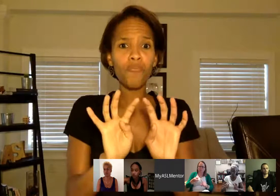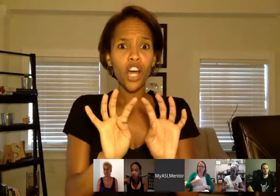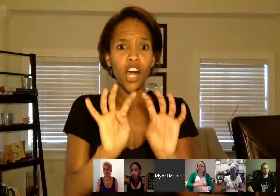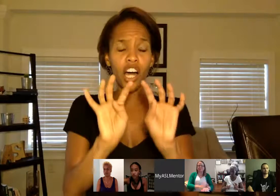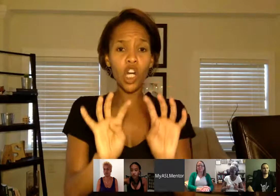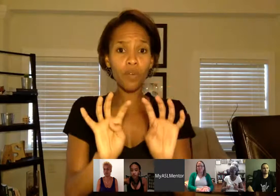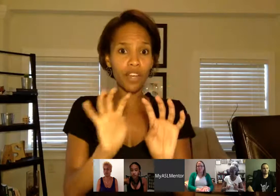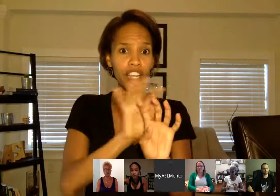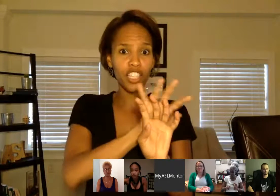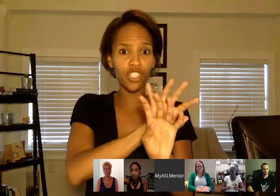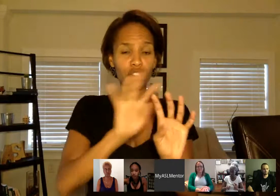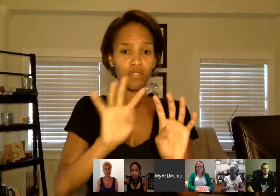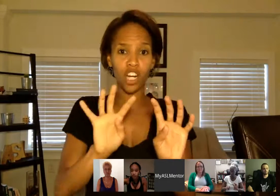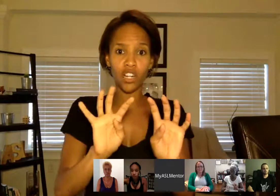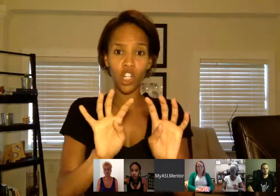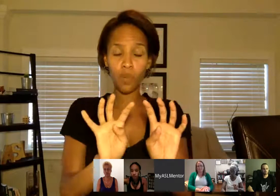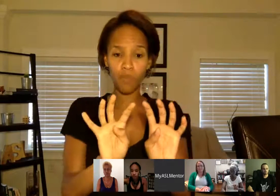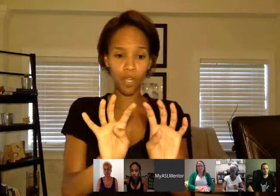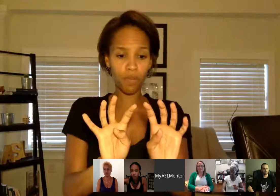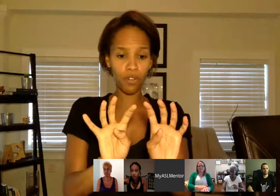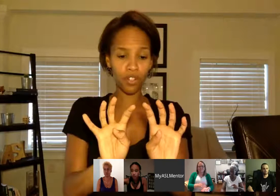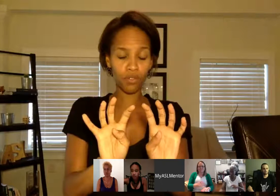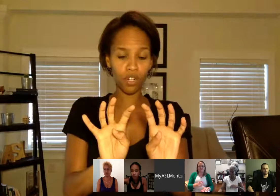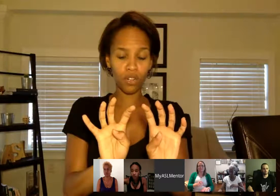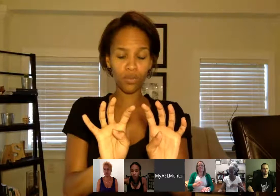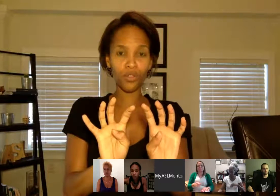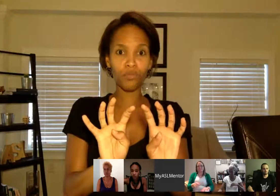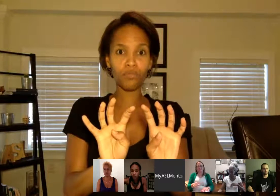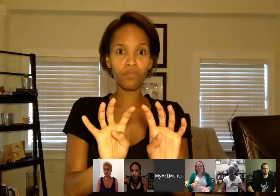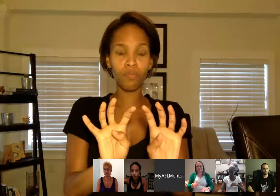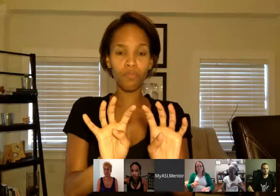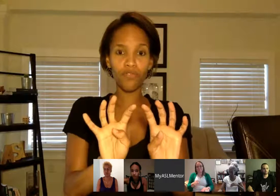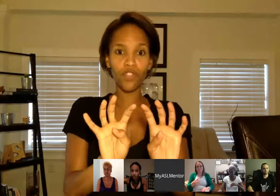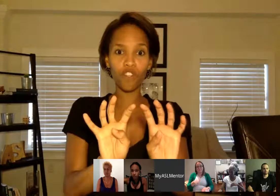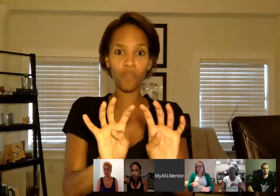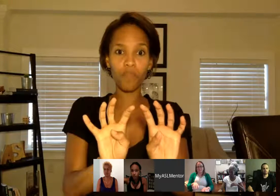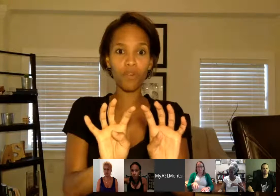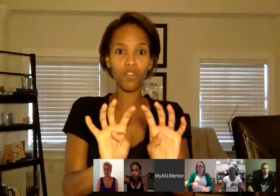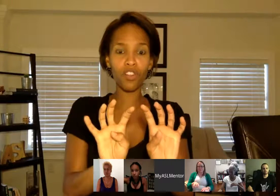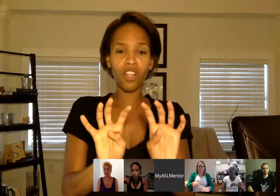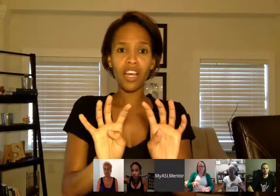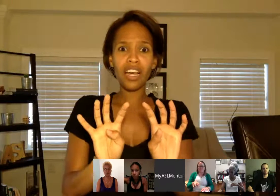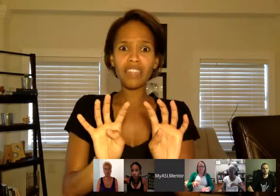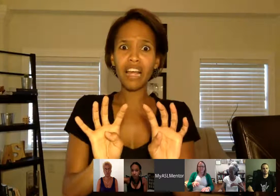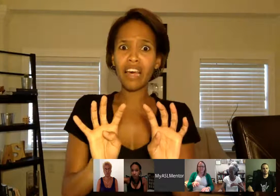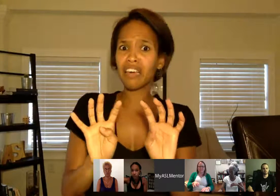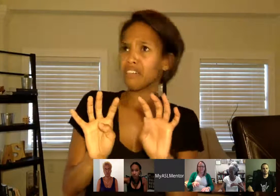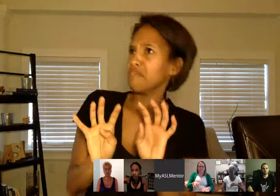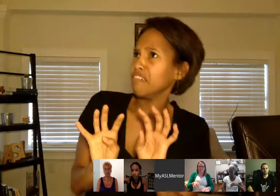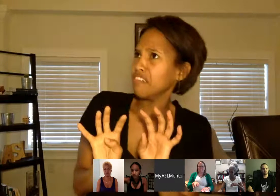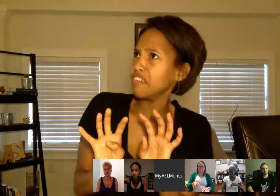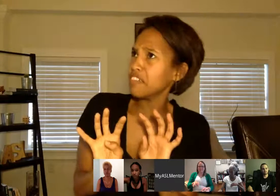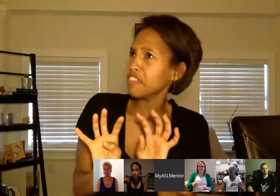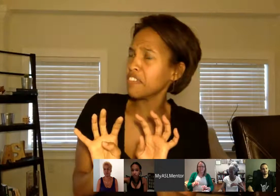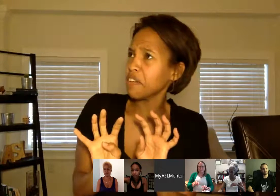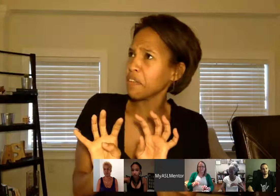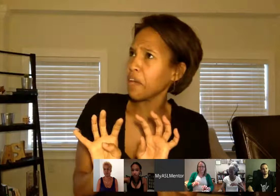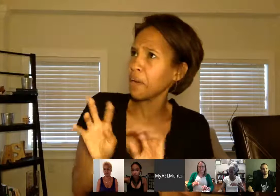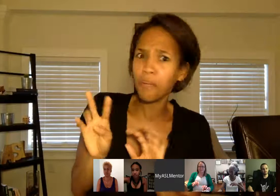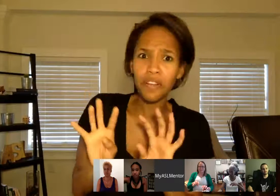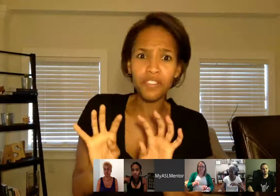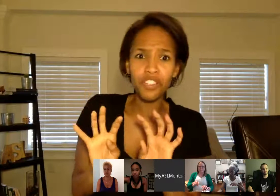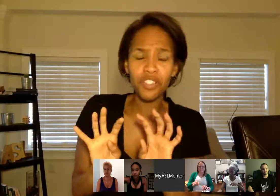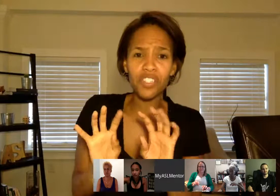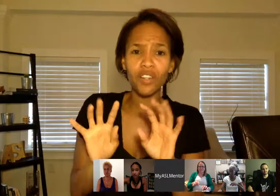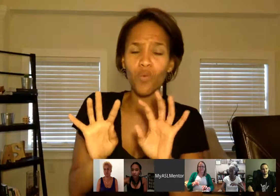show a group of, like just a group of people, a room full of people, like, huh?